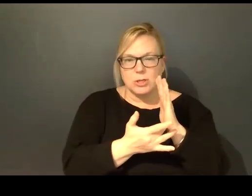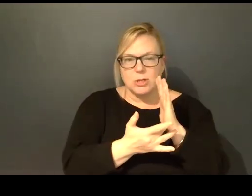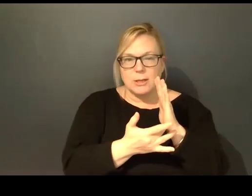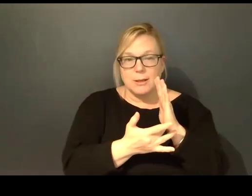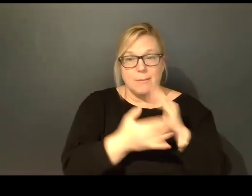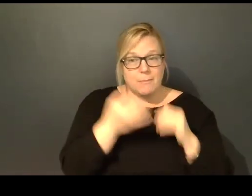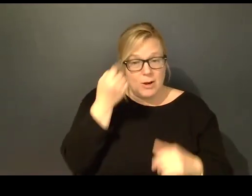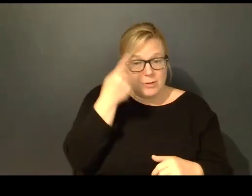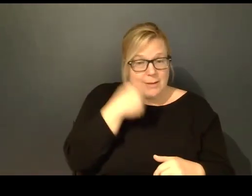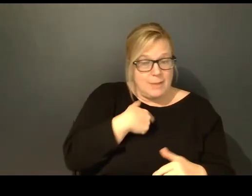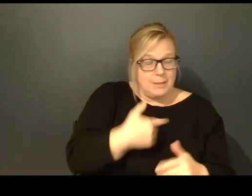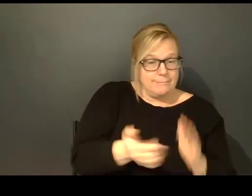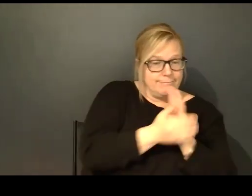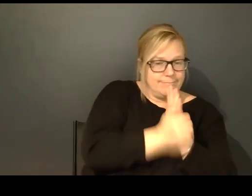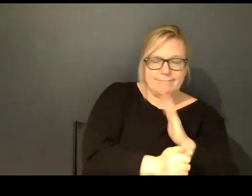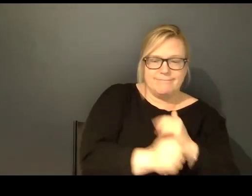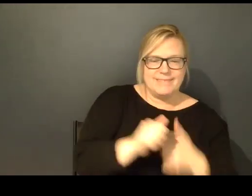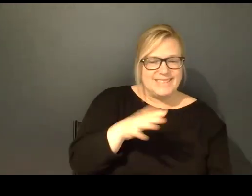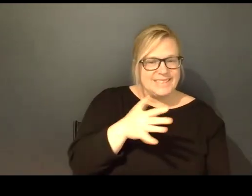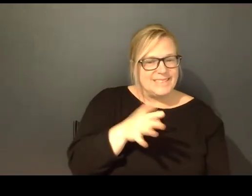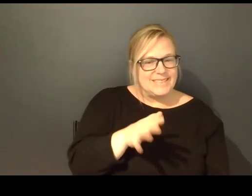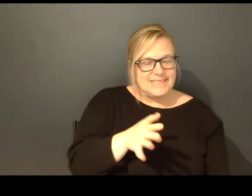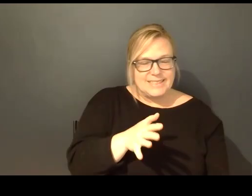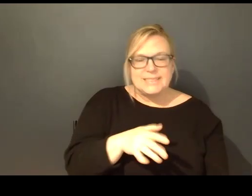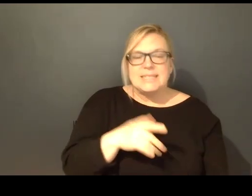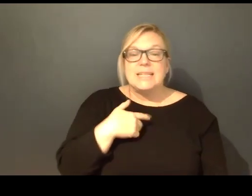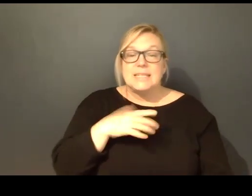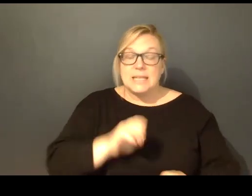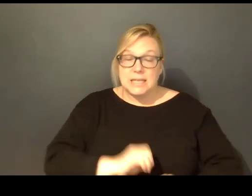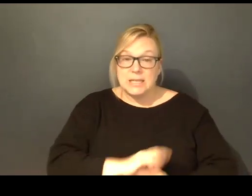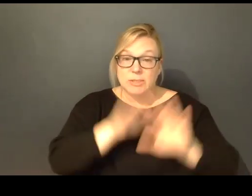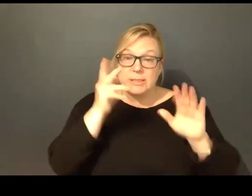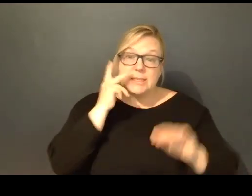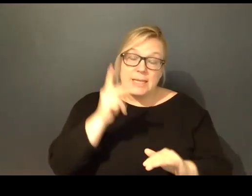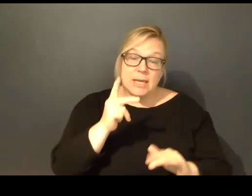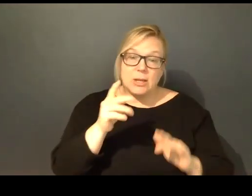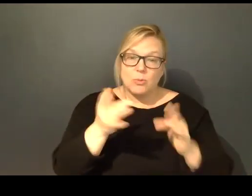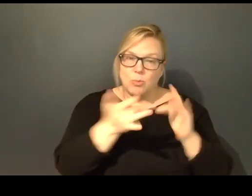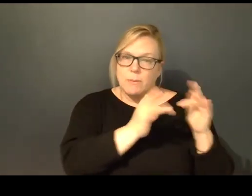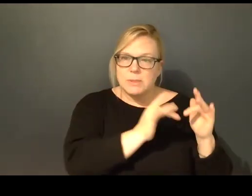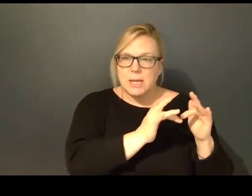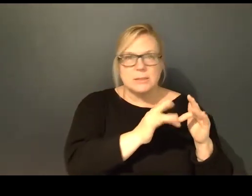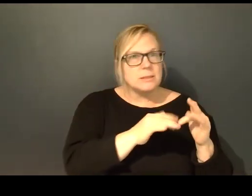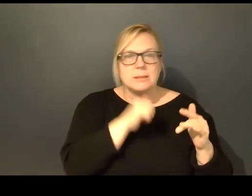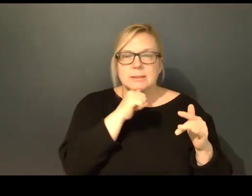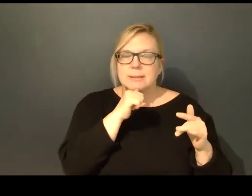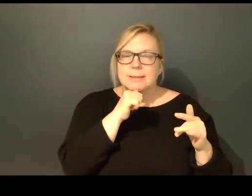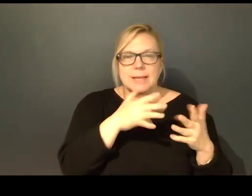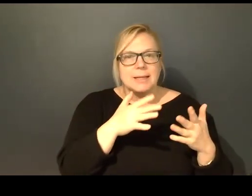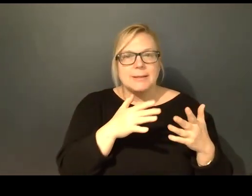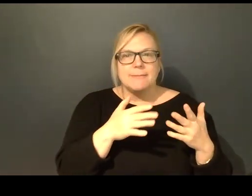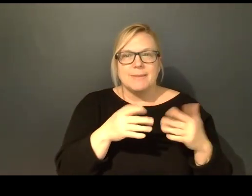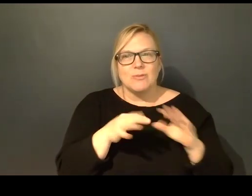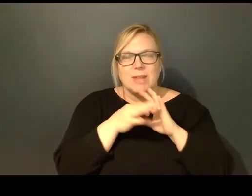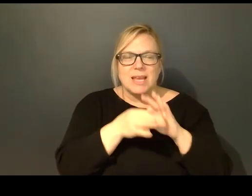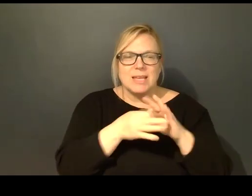person, but it's very clear to see that websites. So that would be if we're dealing on the technological